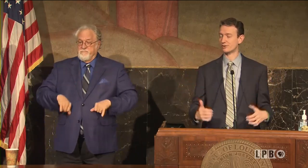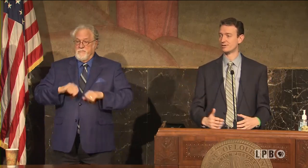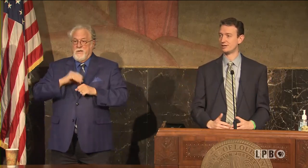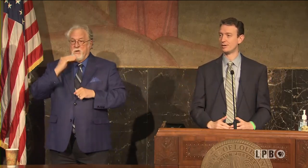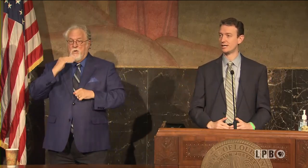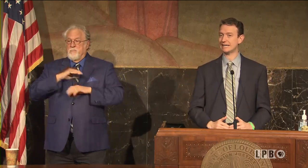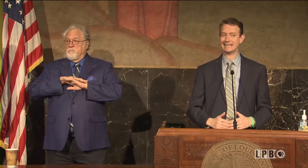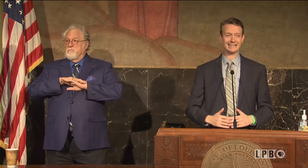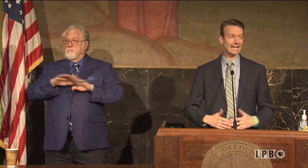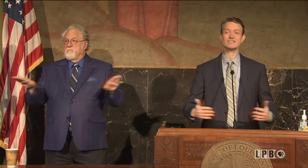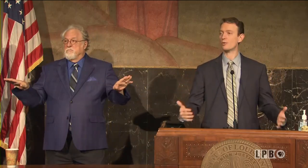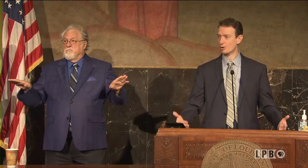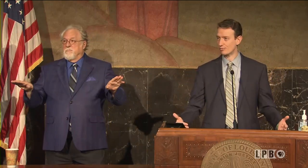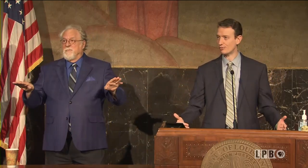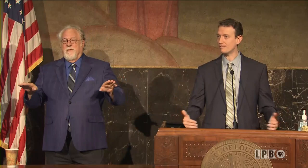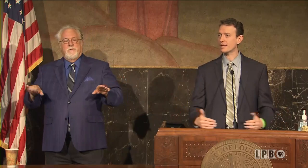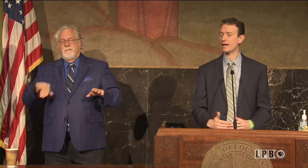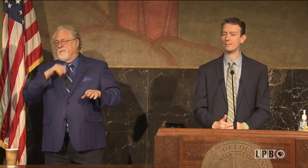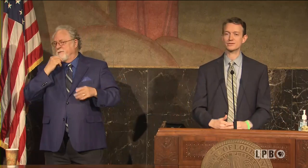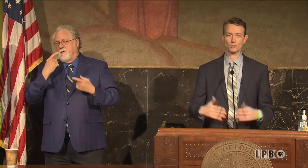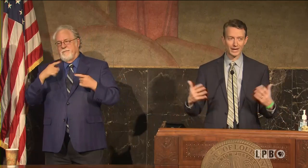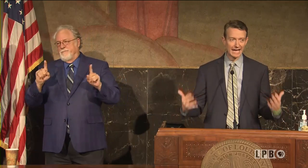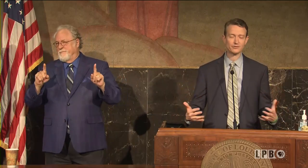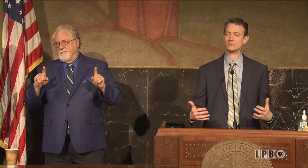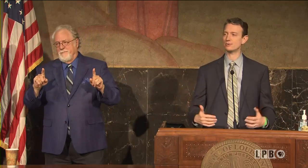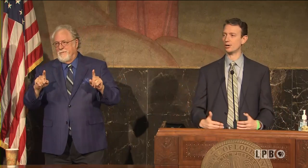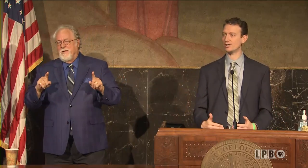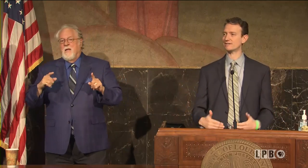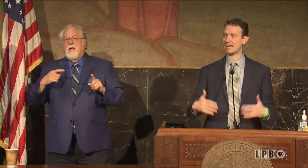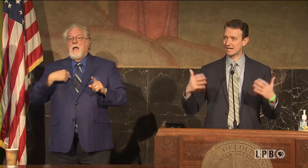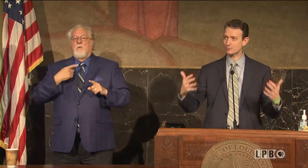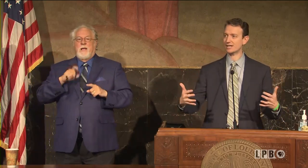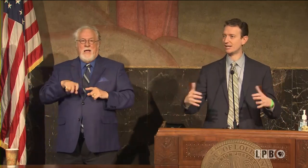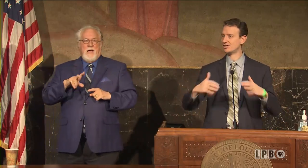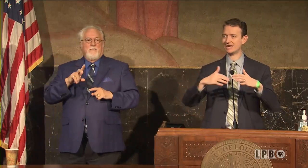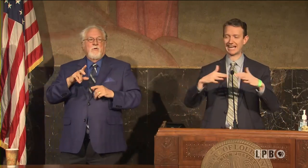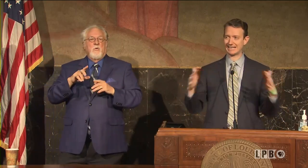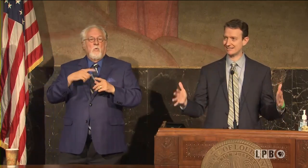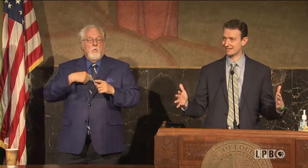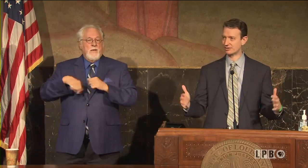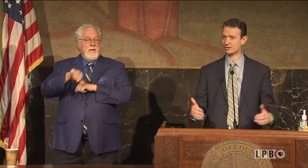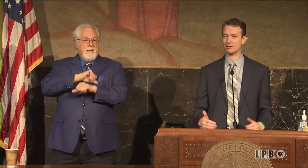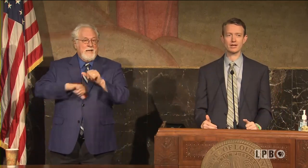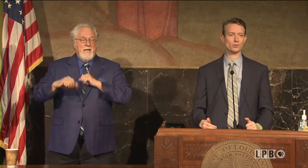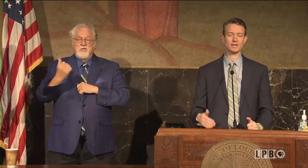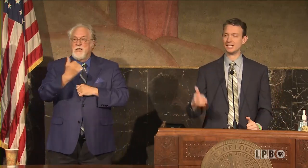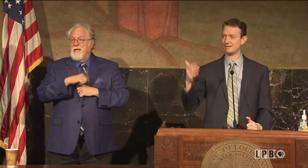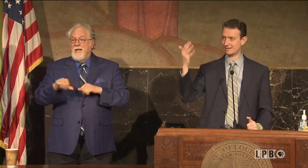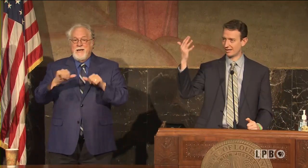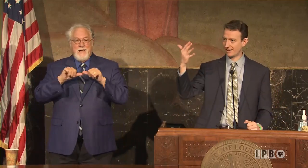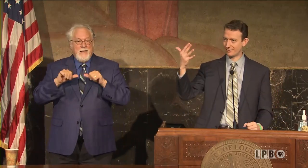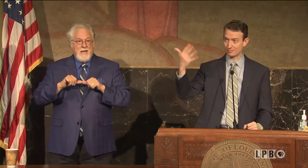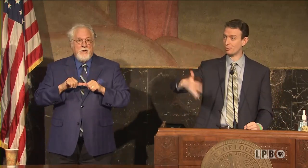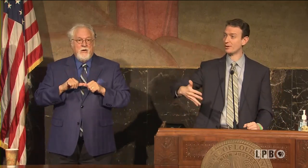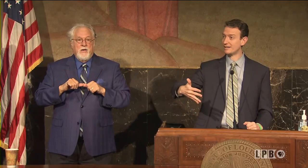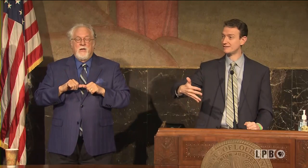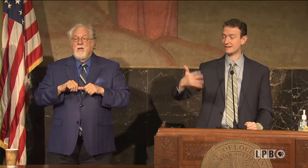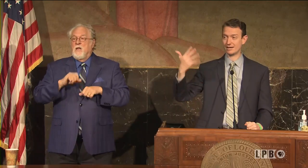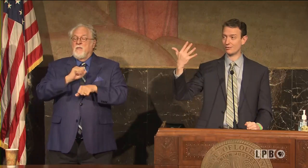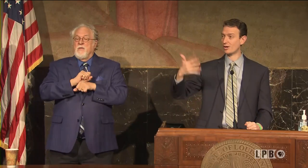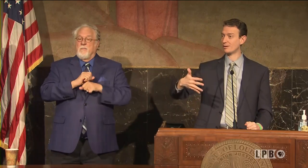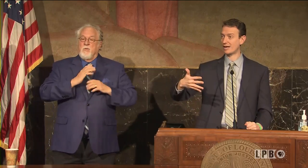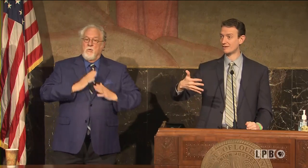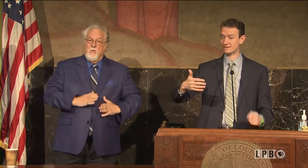not interact with anybody. That's not workable. So what we have to do, though, is as we're engaging in any sector, we need the